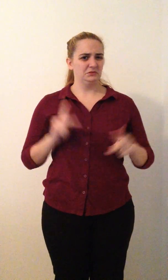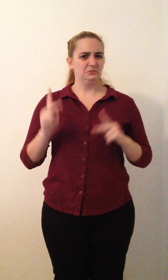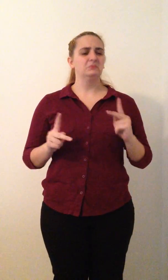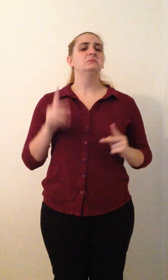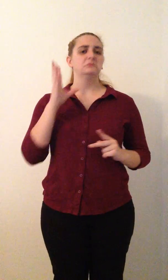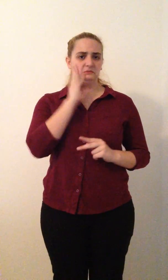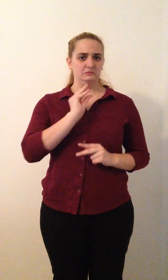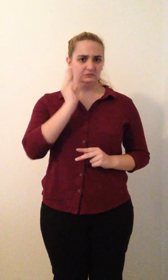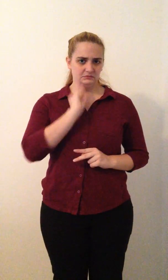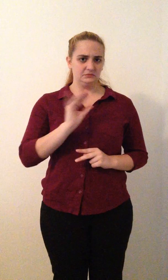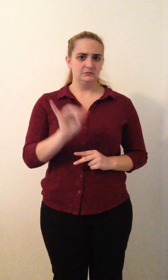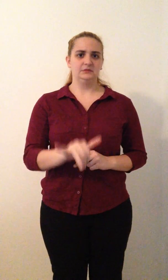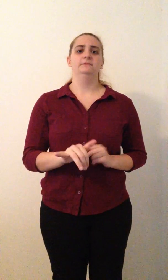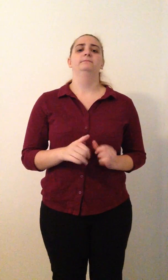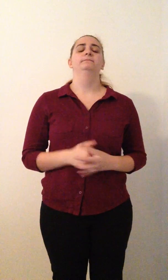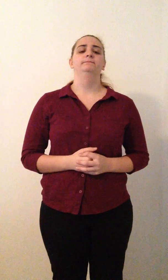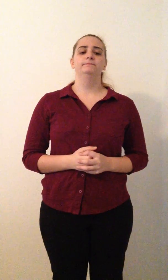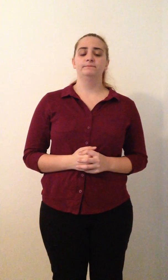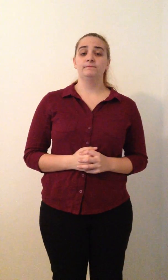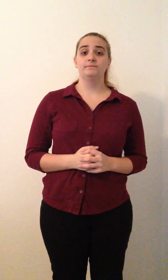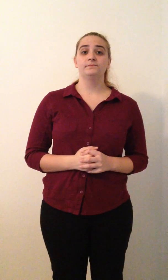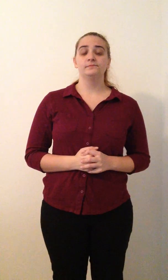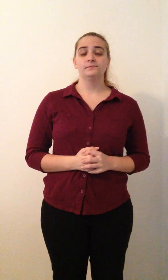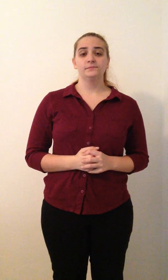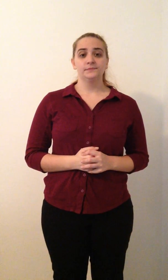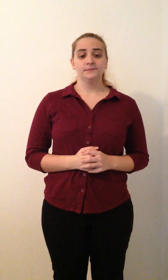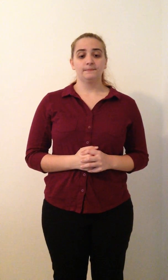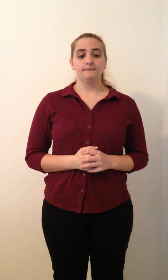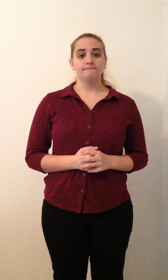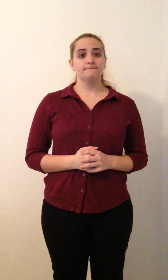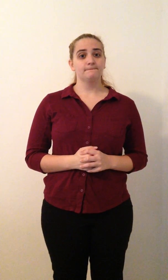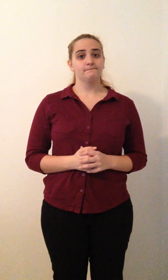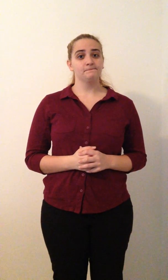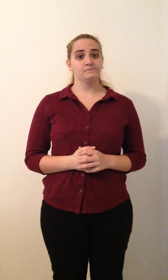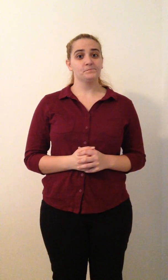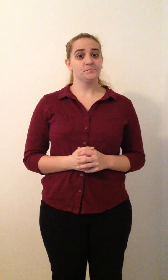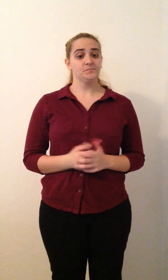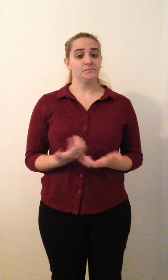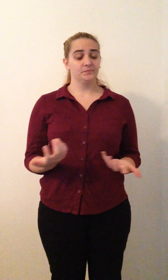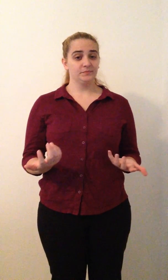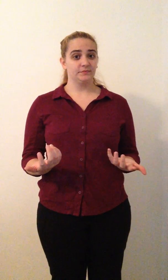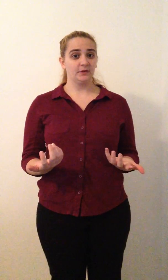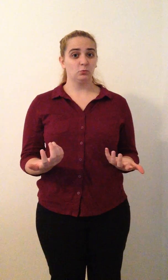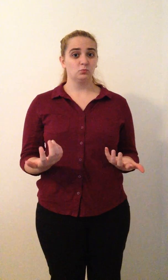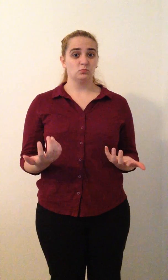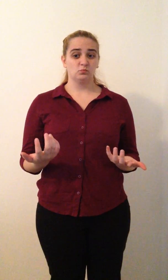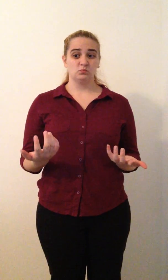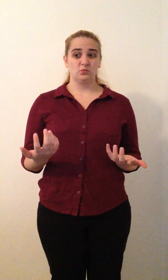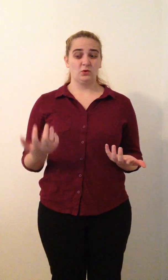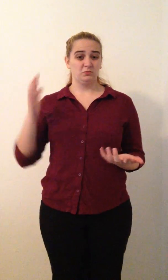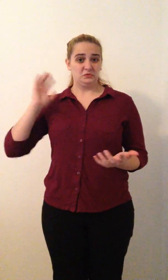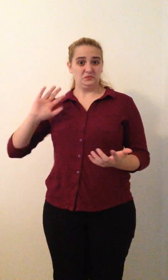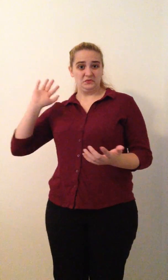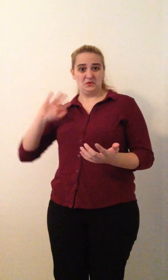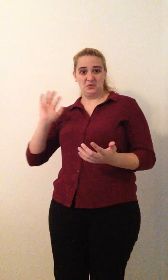our relationships with our caregivers, which ultimately affects our relationship with our romantic